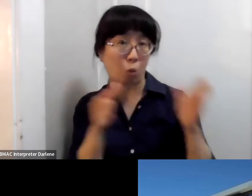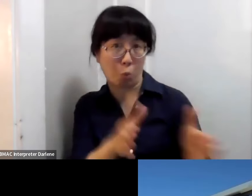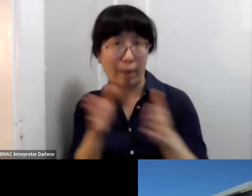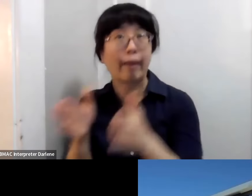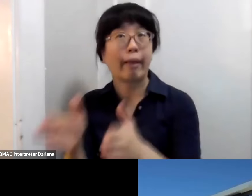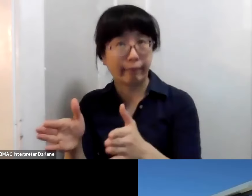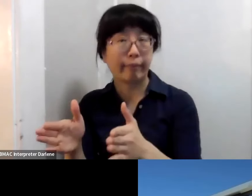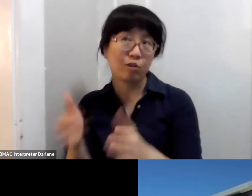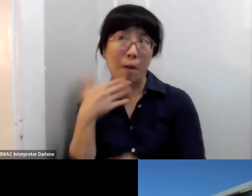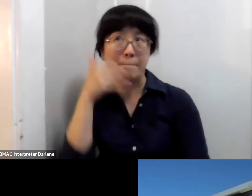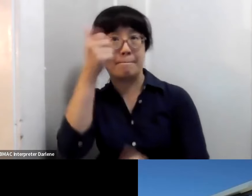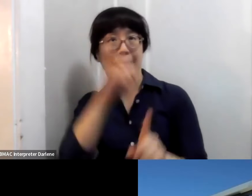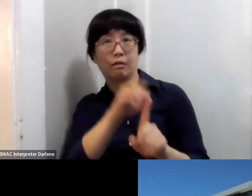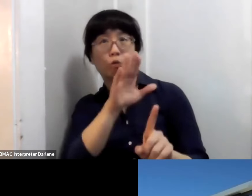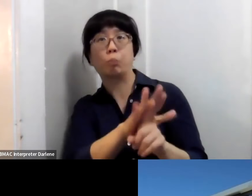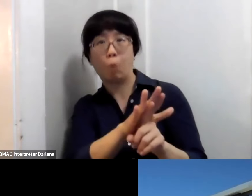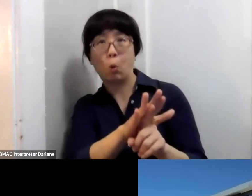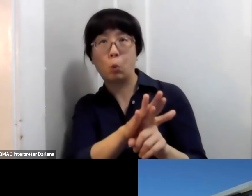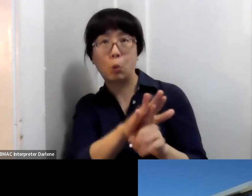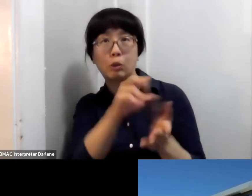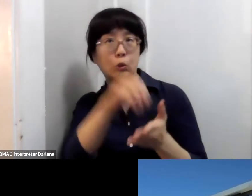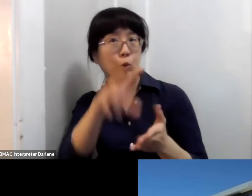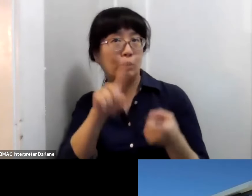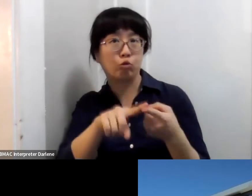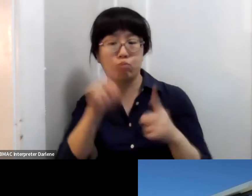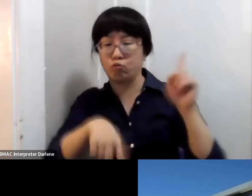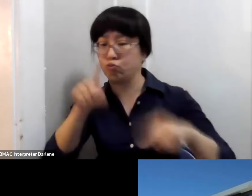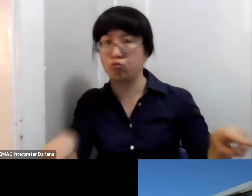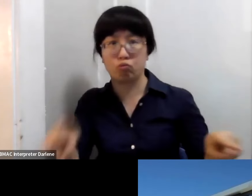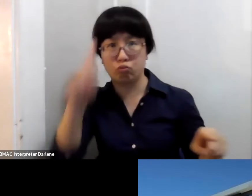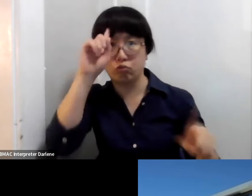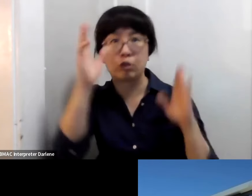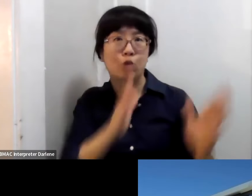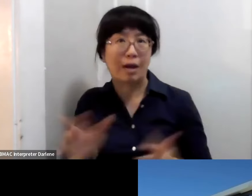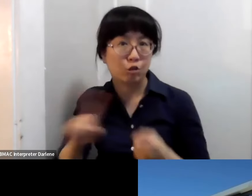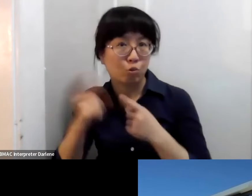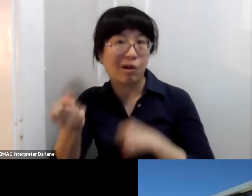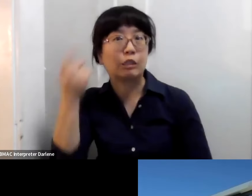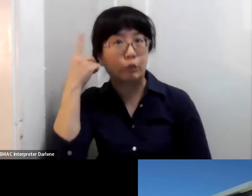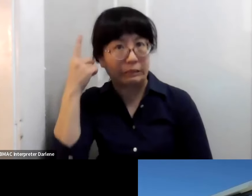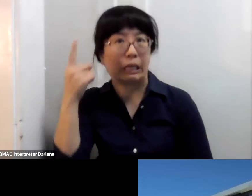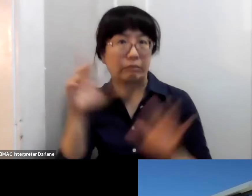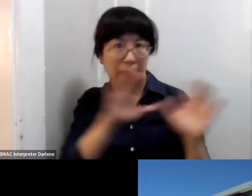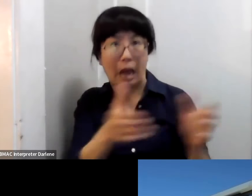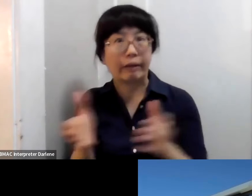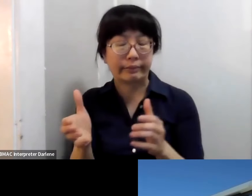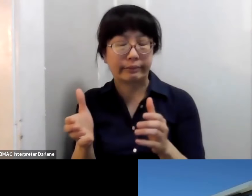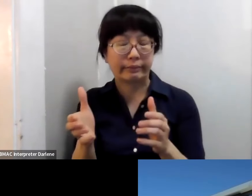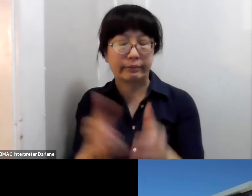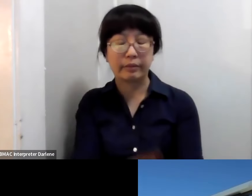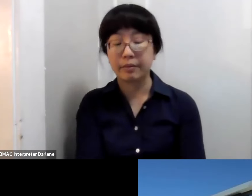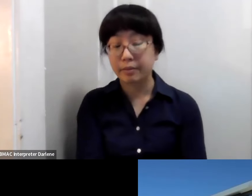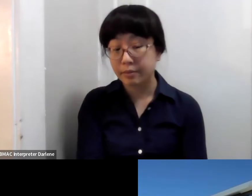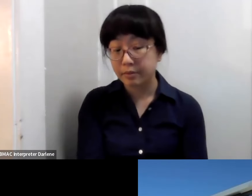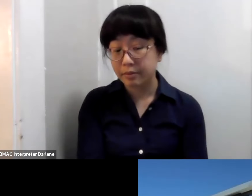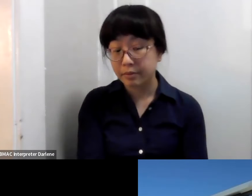best expose the student to a variety of different strategies for just understanding what they're going through in class. And then I kind of also want to